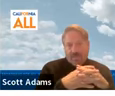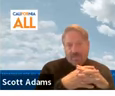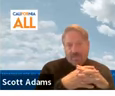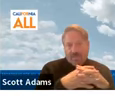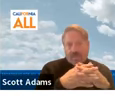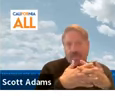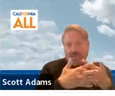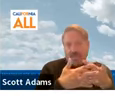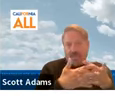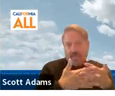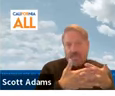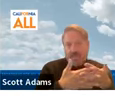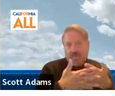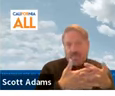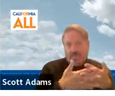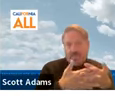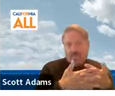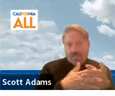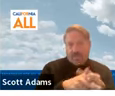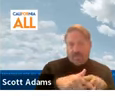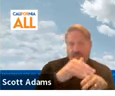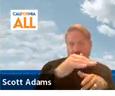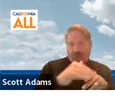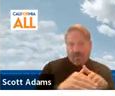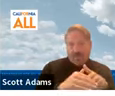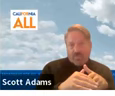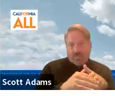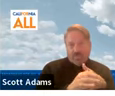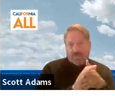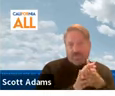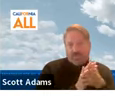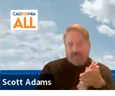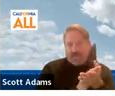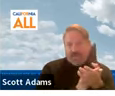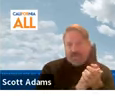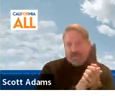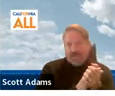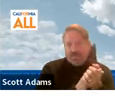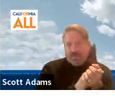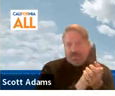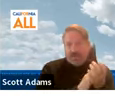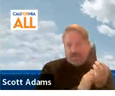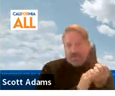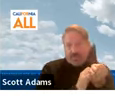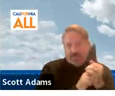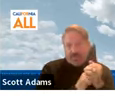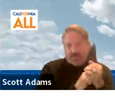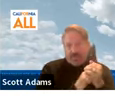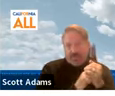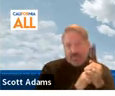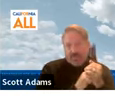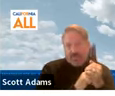is that we are getting a ton of response from the covered populations that we are intended